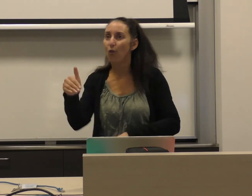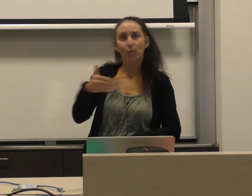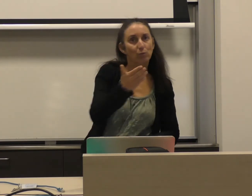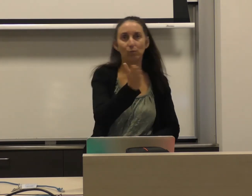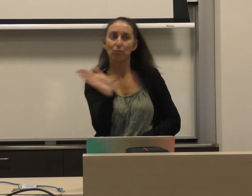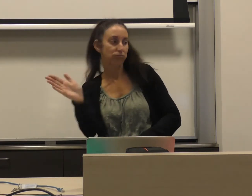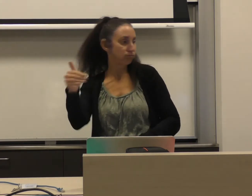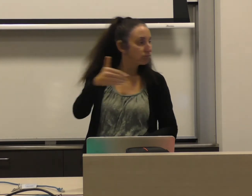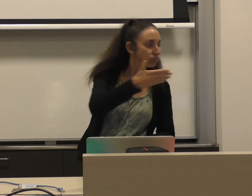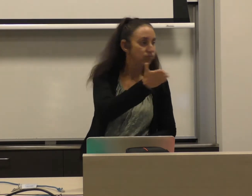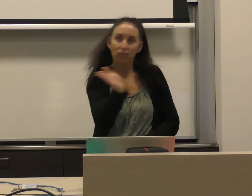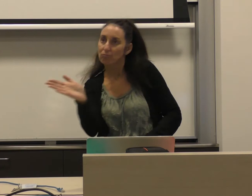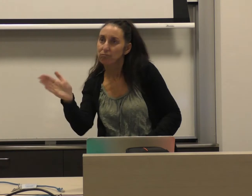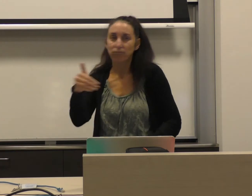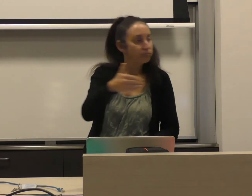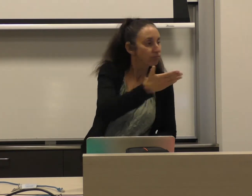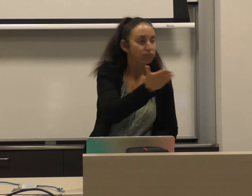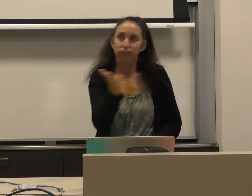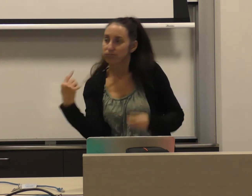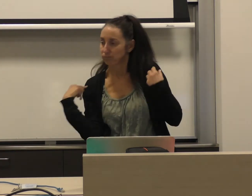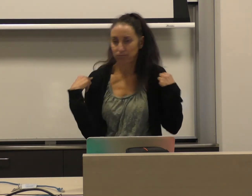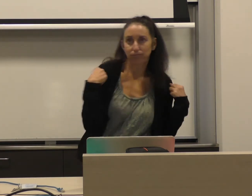Again, if you're in a car, your body would move from side to side.